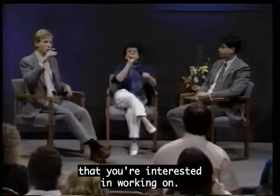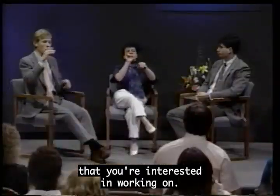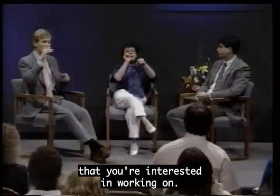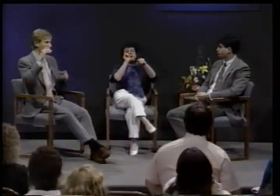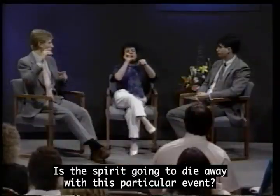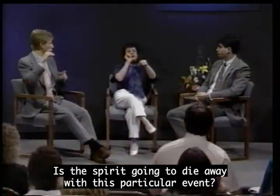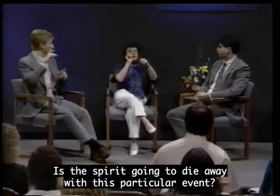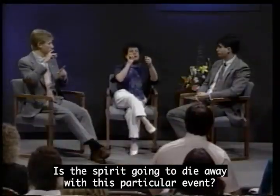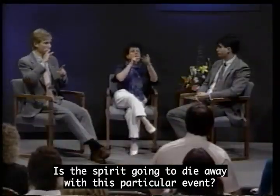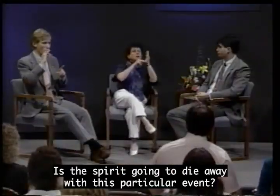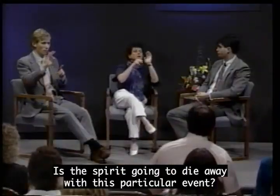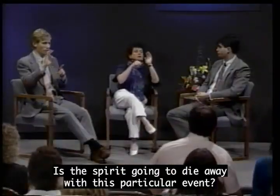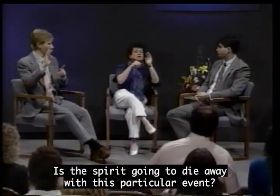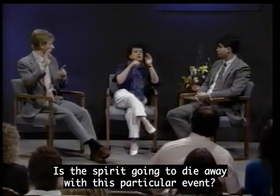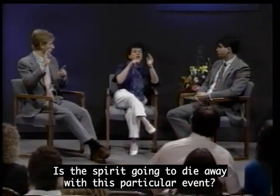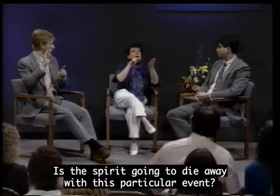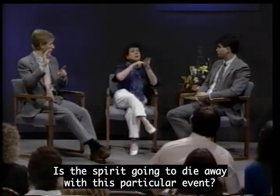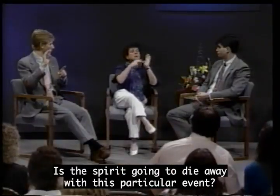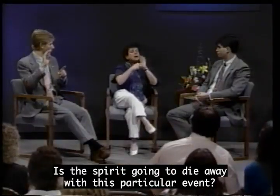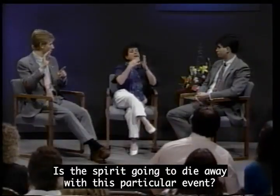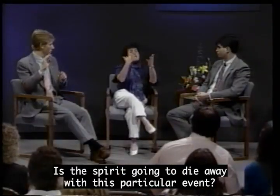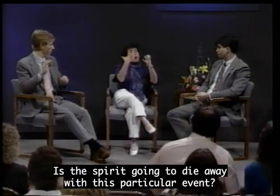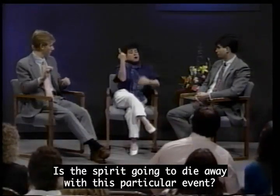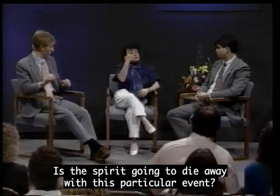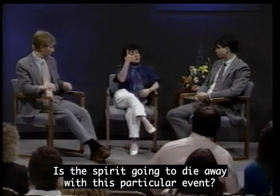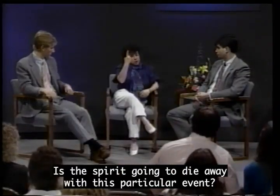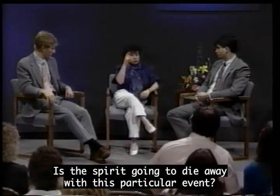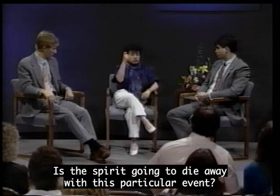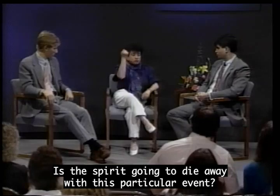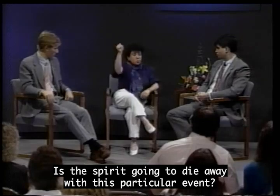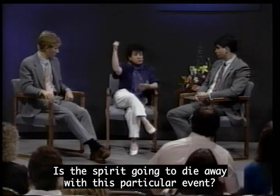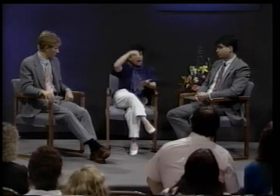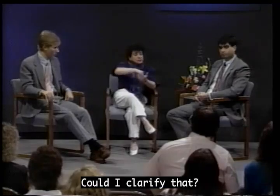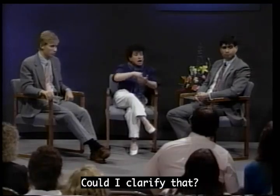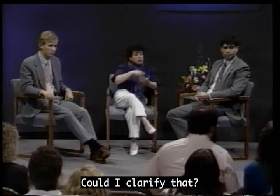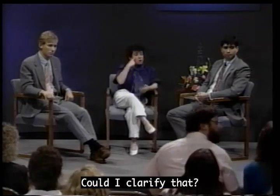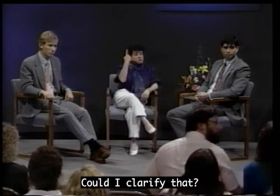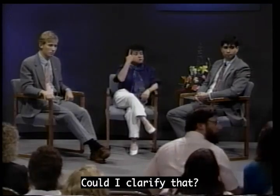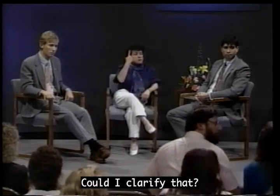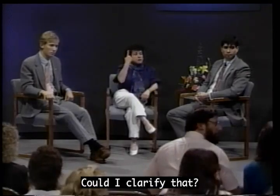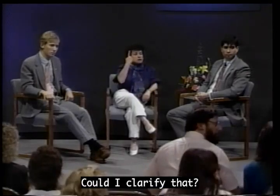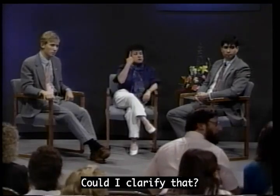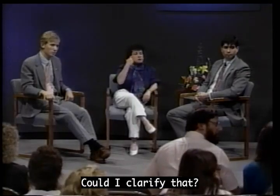away with this particular event? Could I clarify that? You mean wanting the protest again?